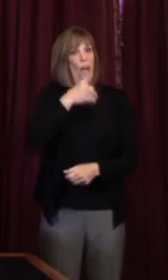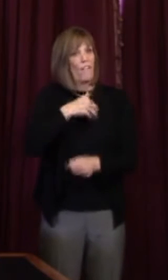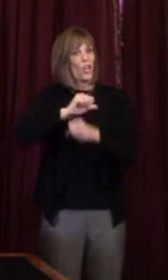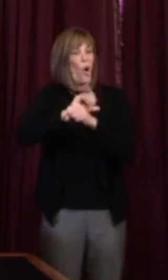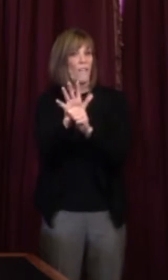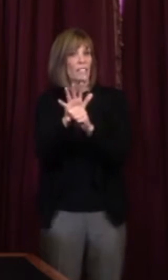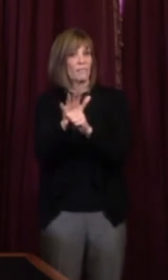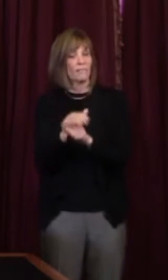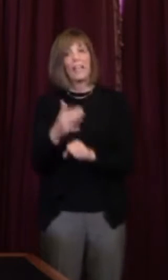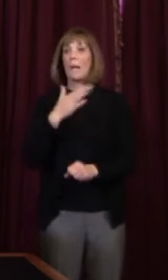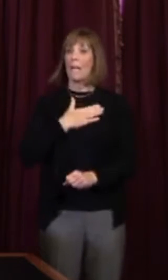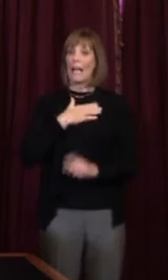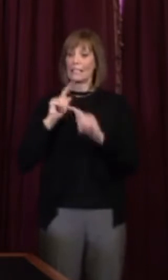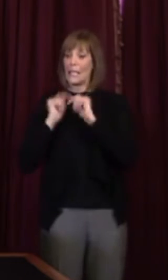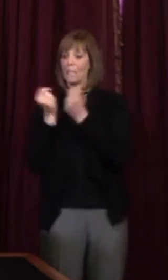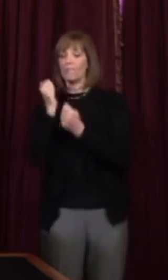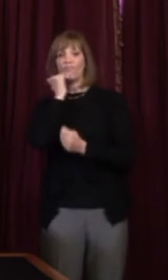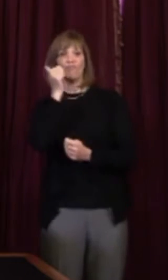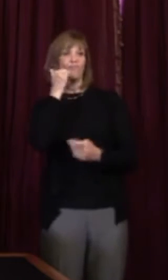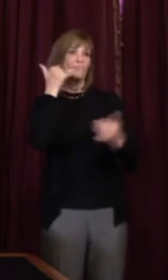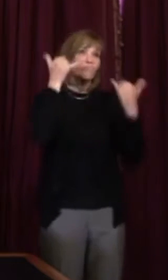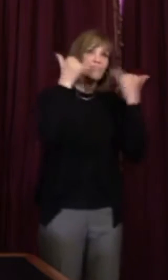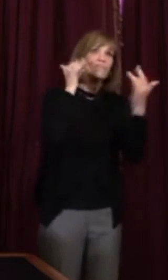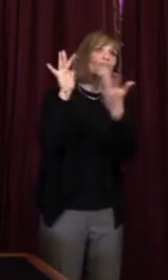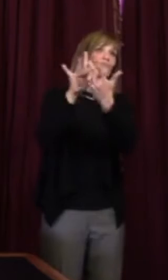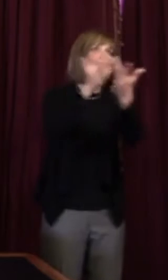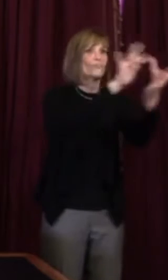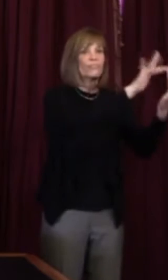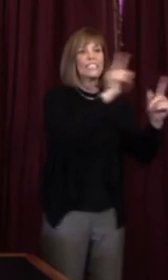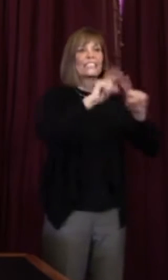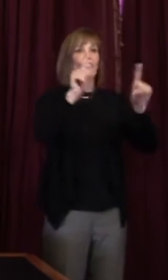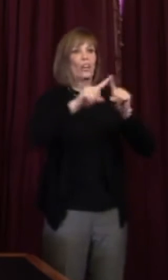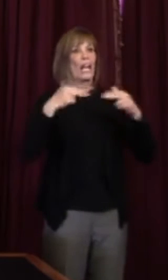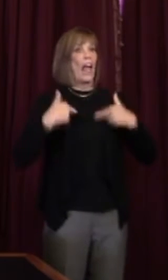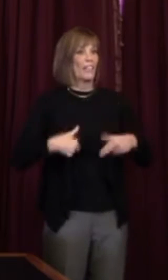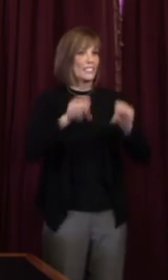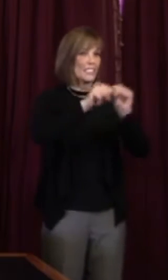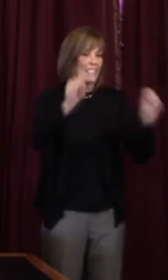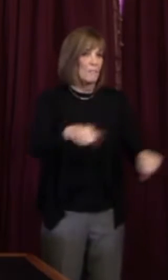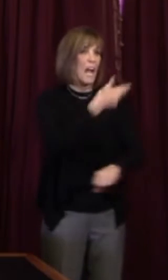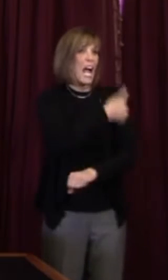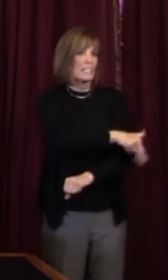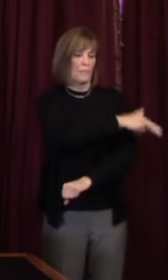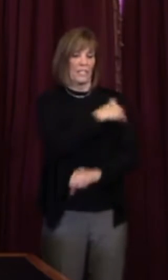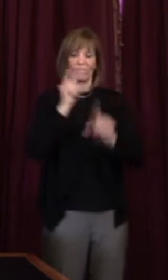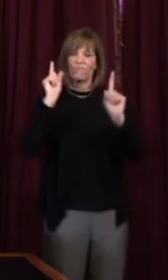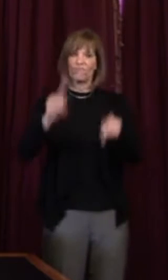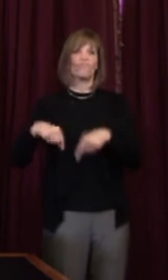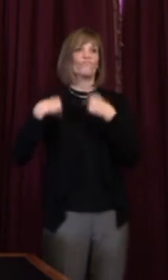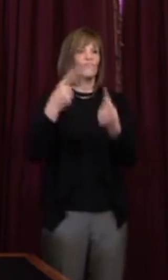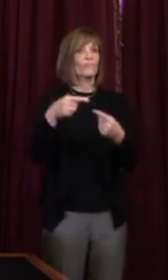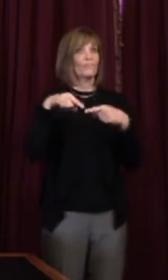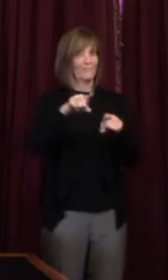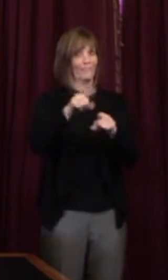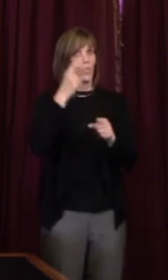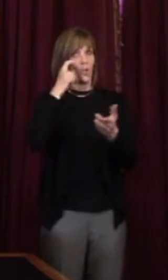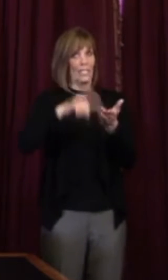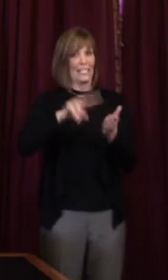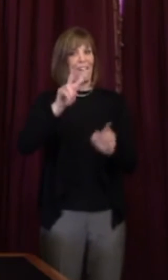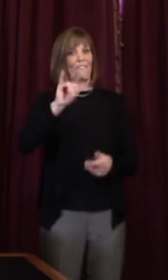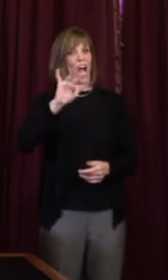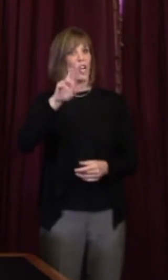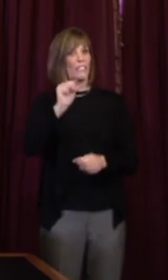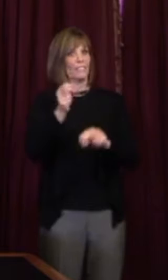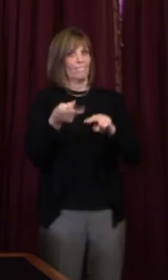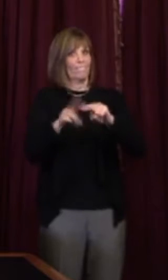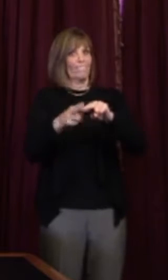My team has been in daily contact with Iowa's health systems and hospitals over the last several weeks as virus activity and